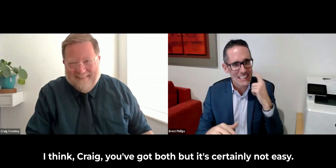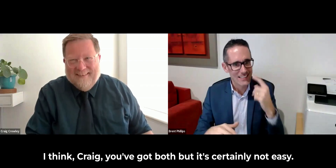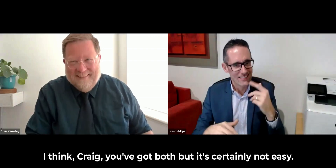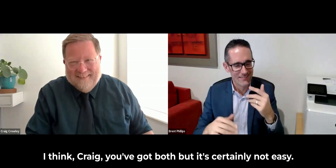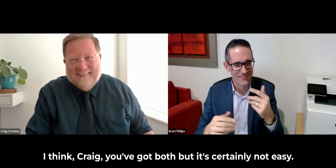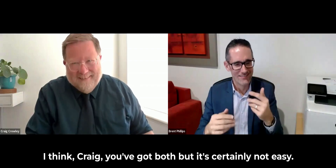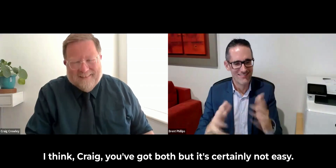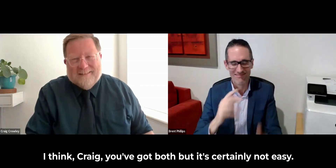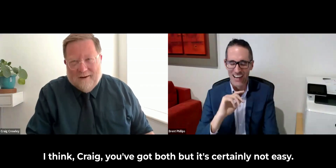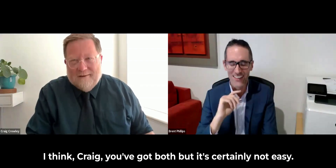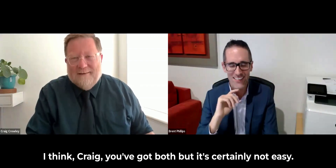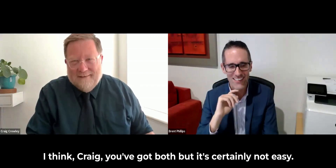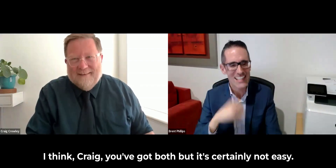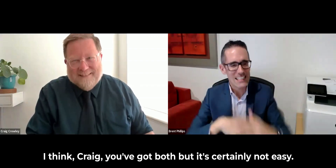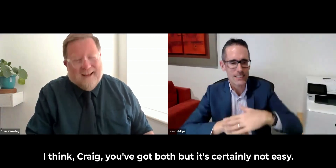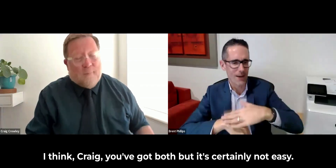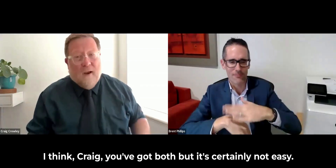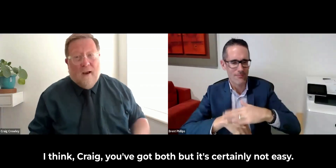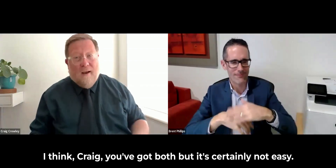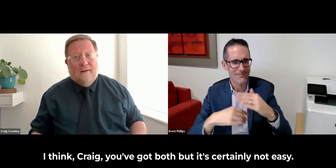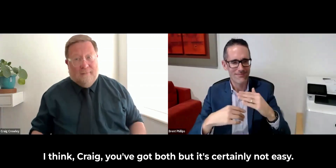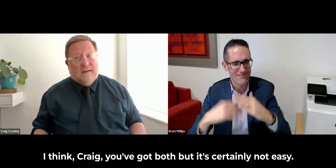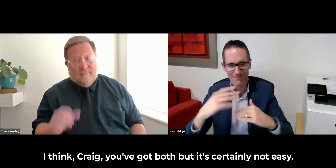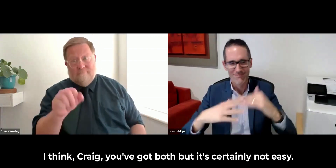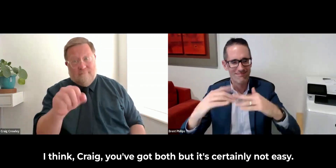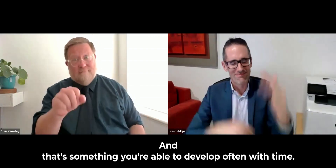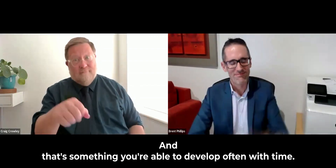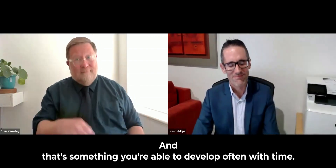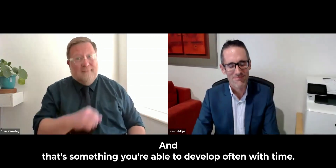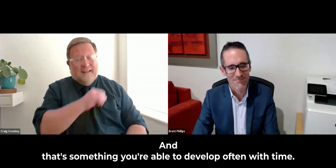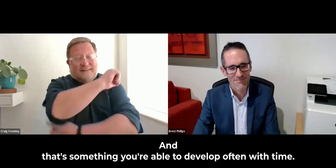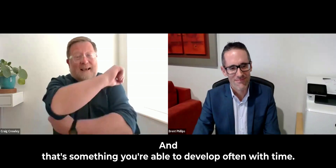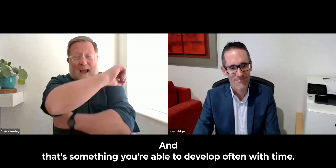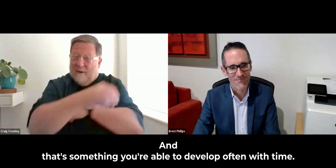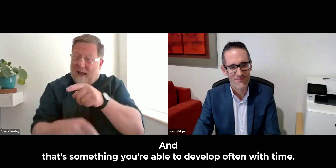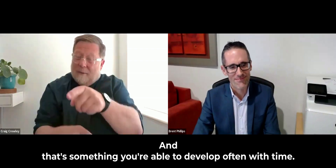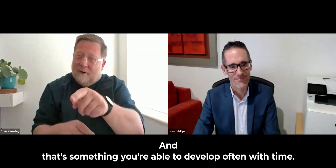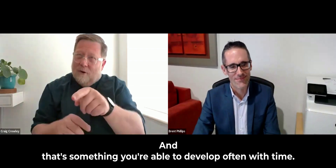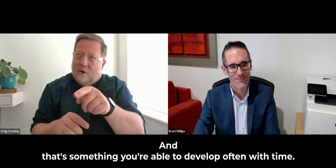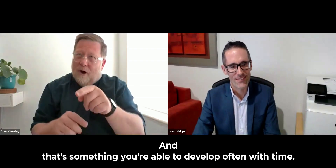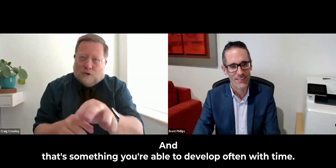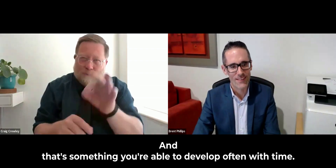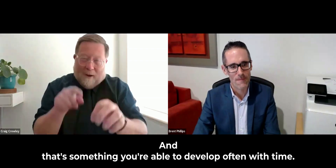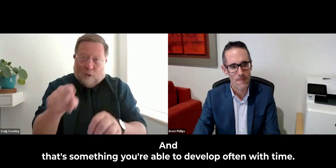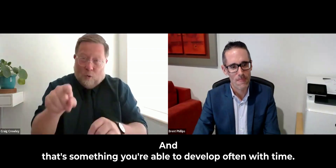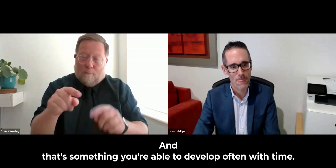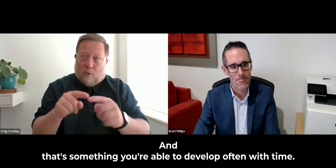got both, but it's certainly not easy. And that's something you're able to develop often with time.